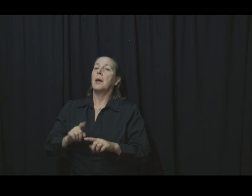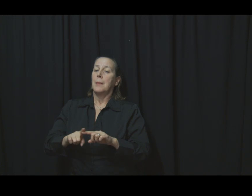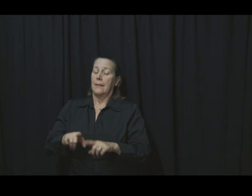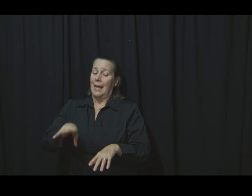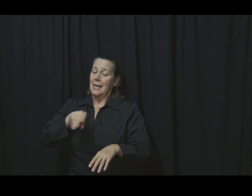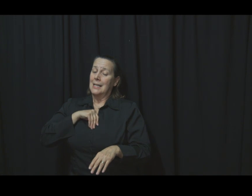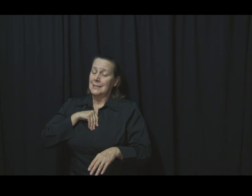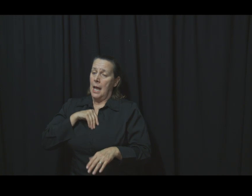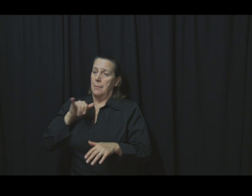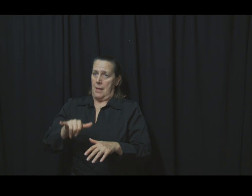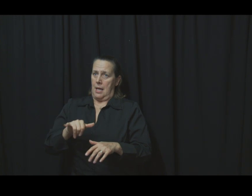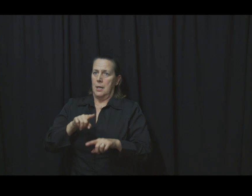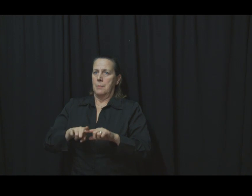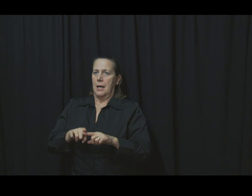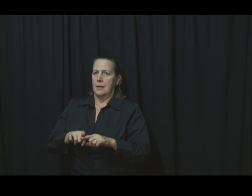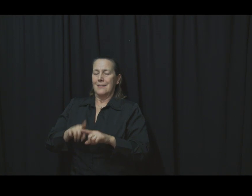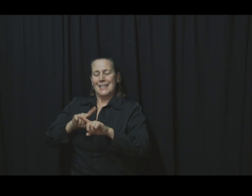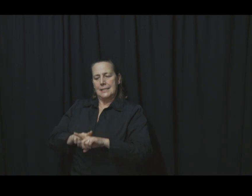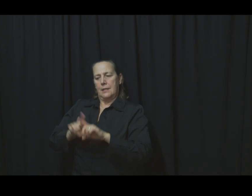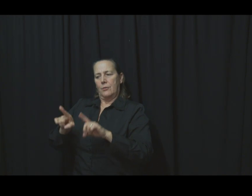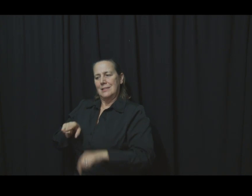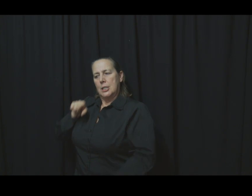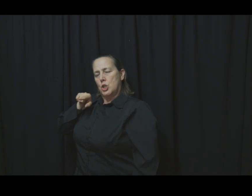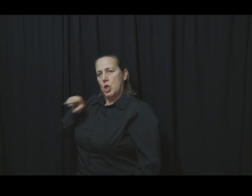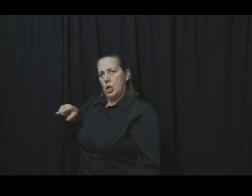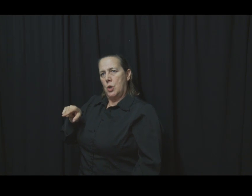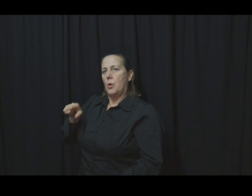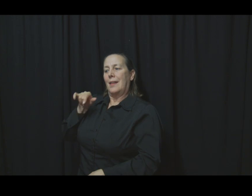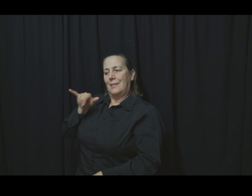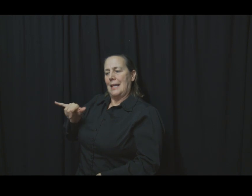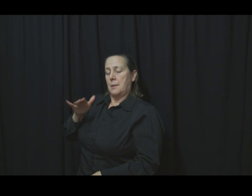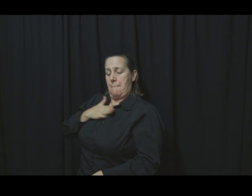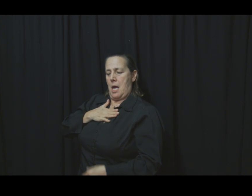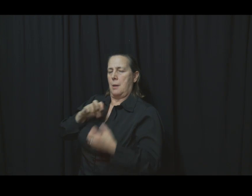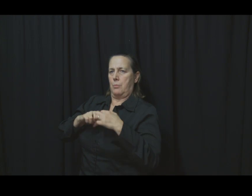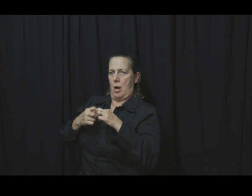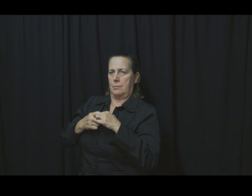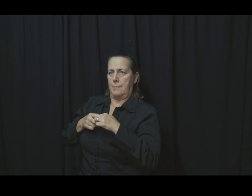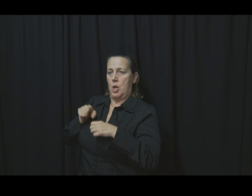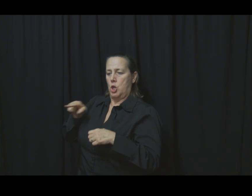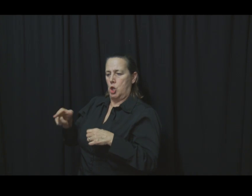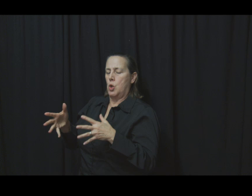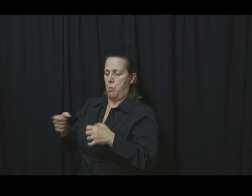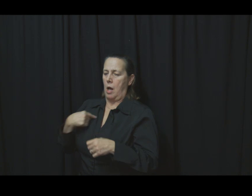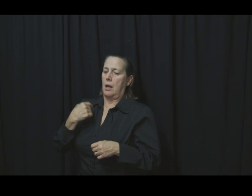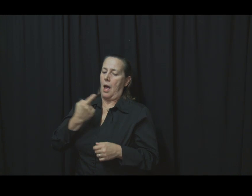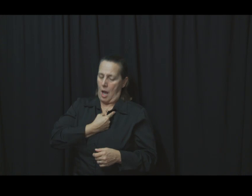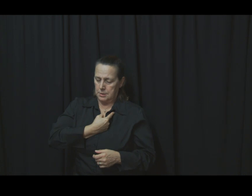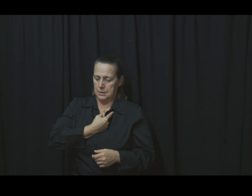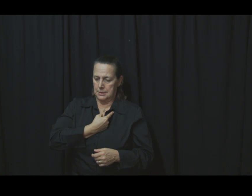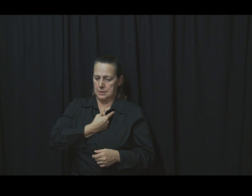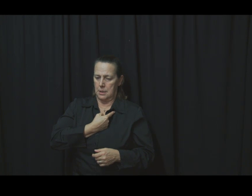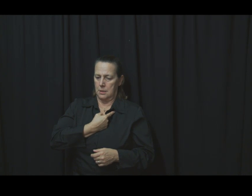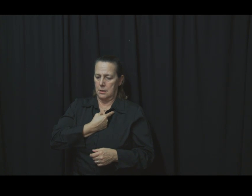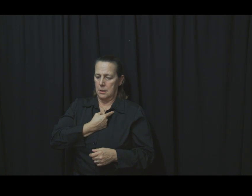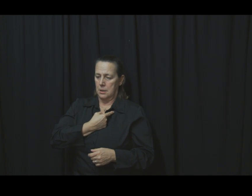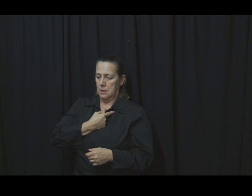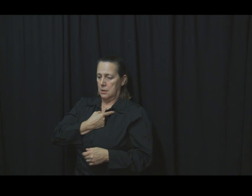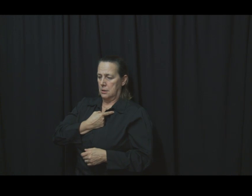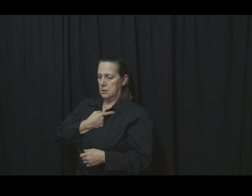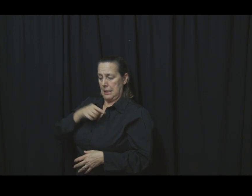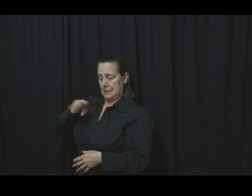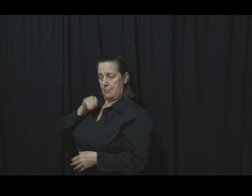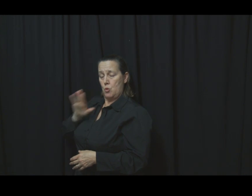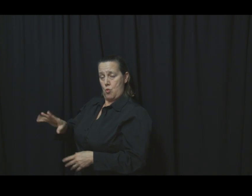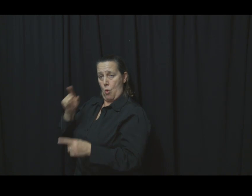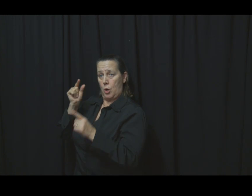exception is you, Mr. Ham. That's the problem for me. You want us to take your word for what's